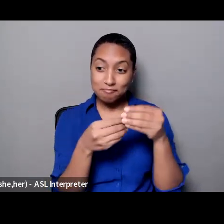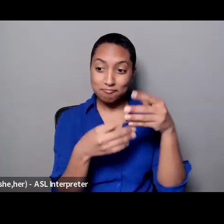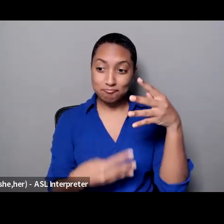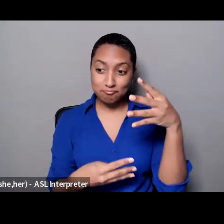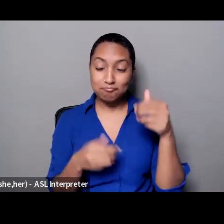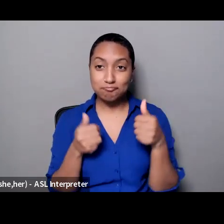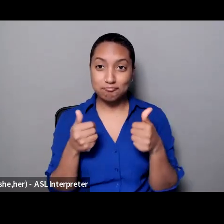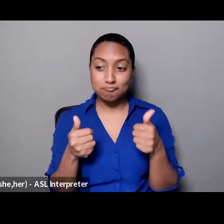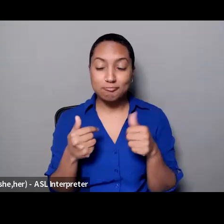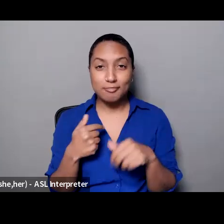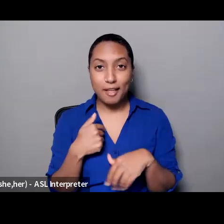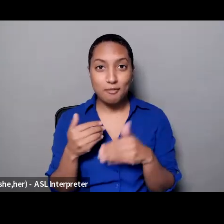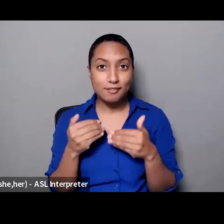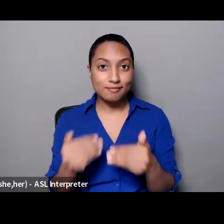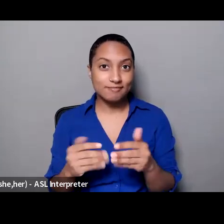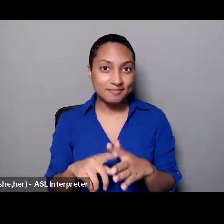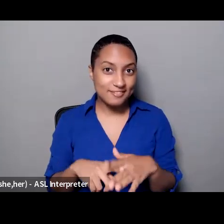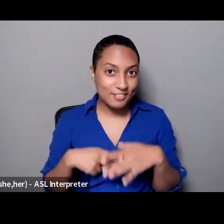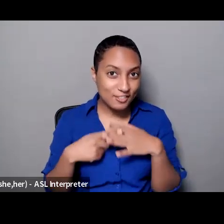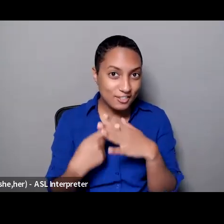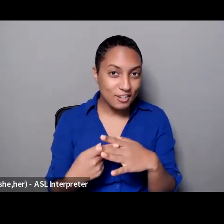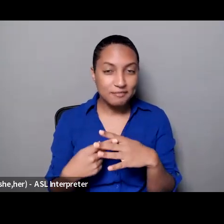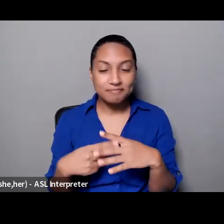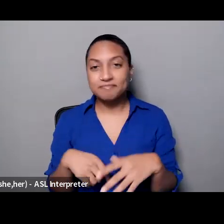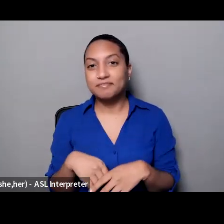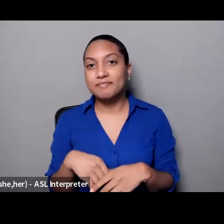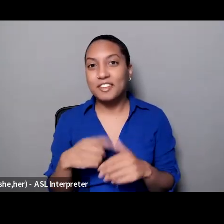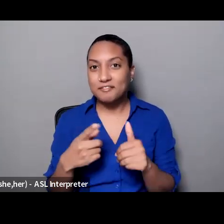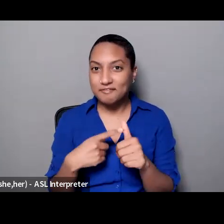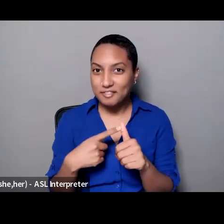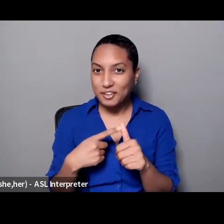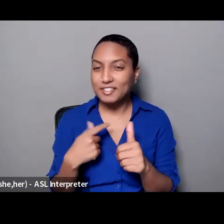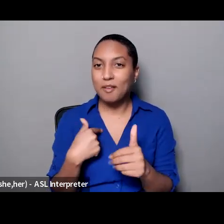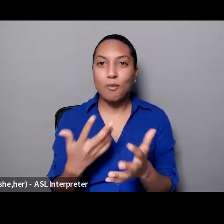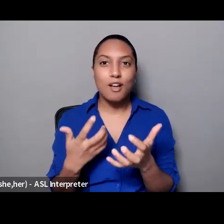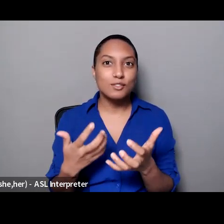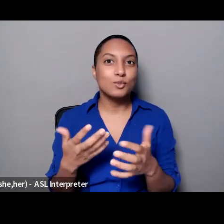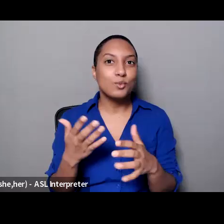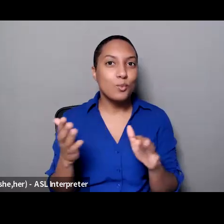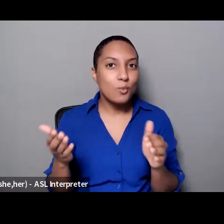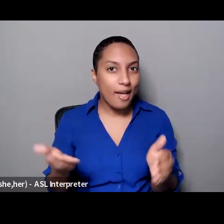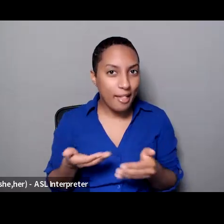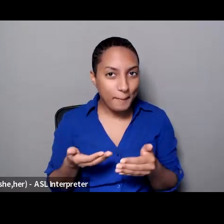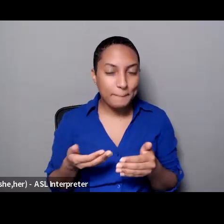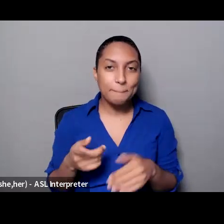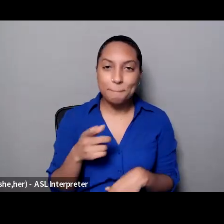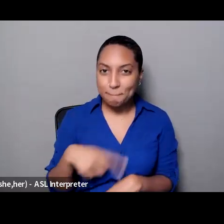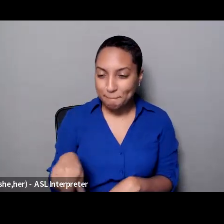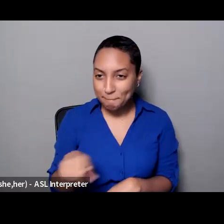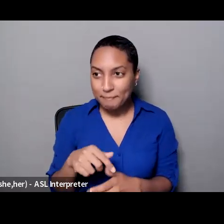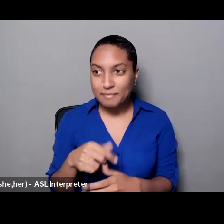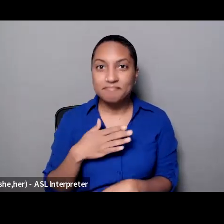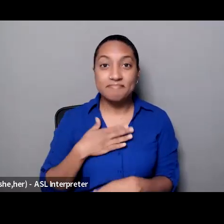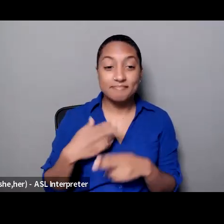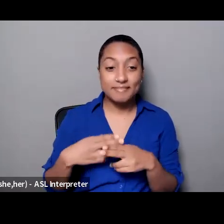get started with everything. I would first off like to welcome everybody. My name is Jenny